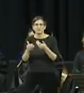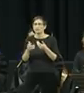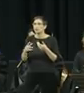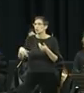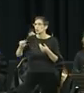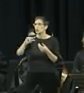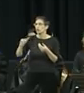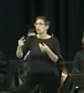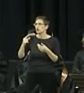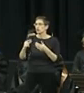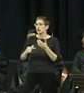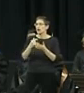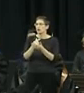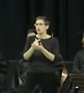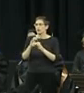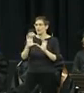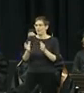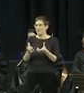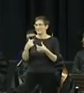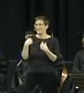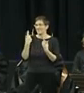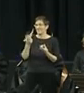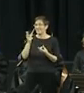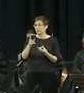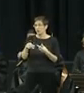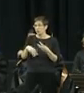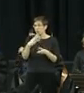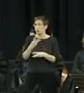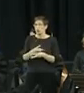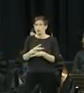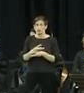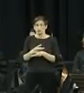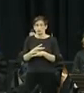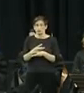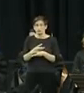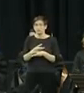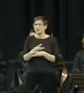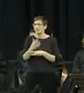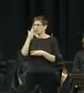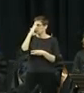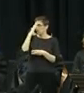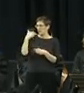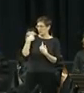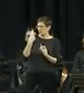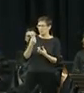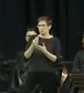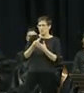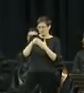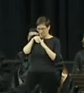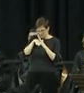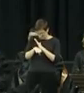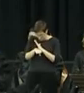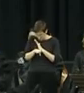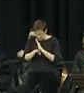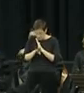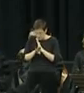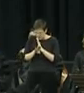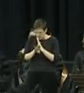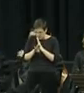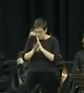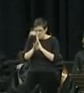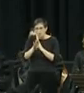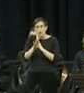class in the history of the world who, as we come out of the darkness of this long recession, have the right